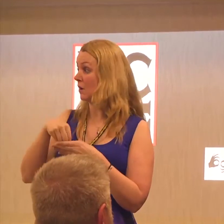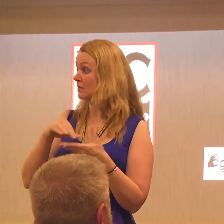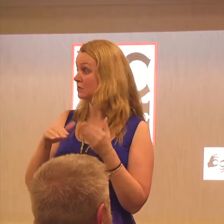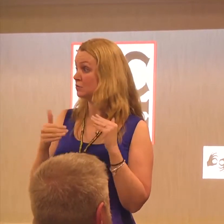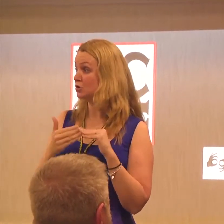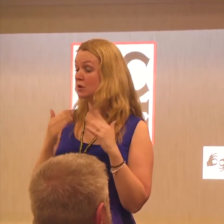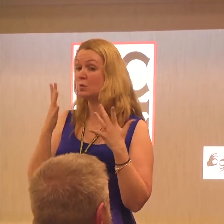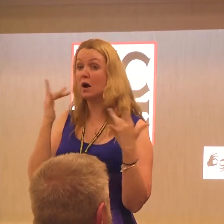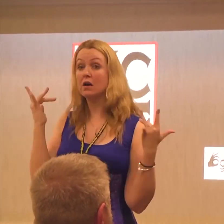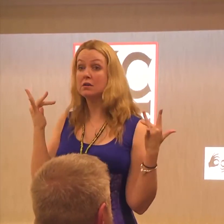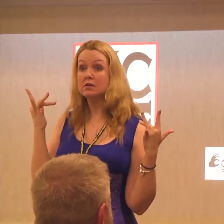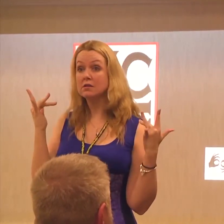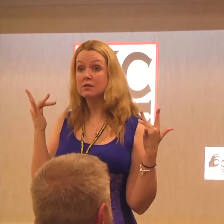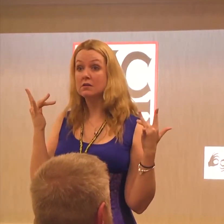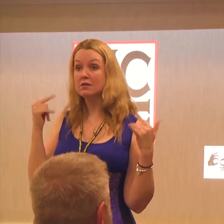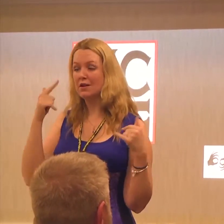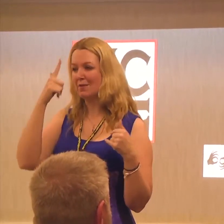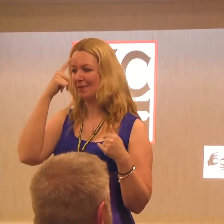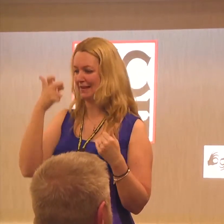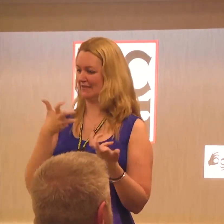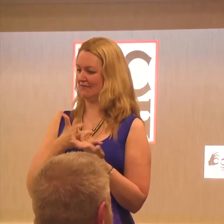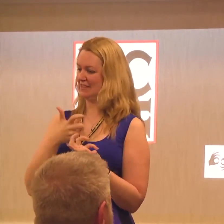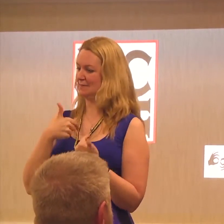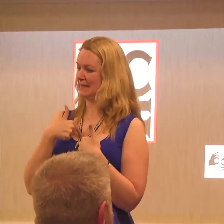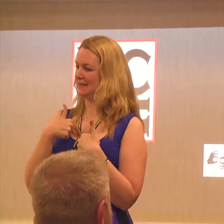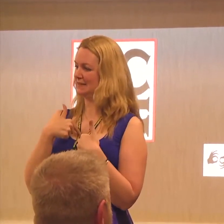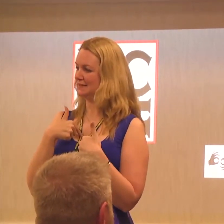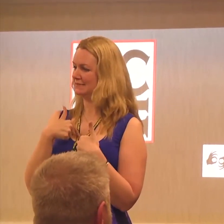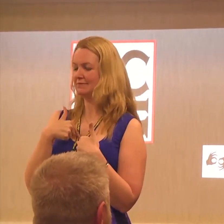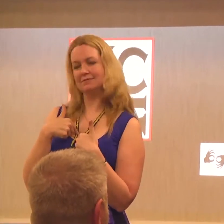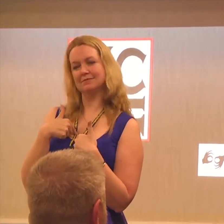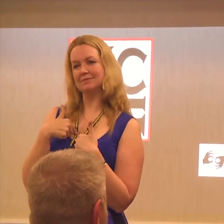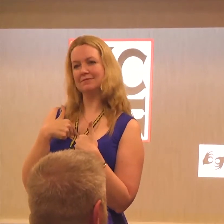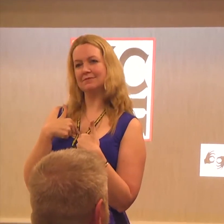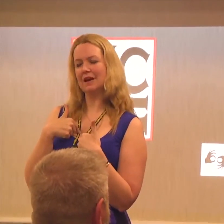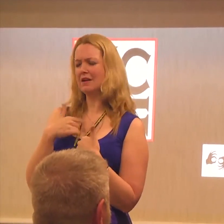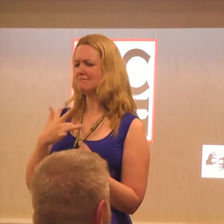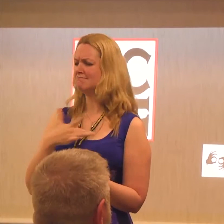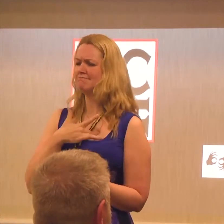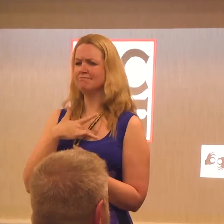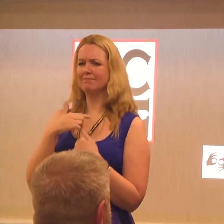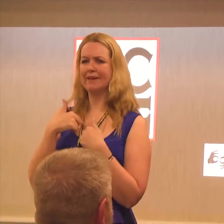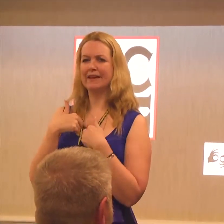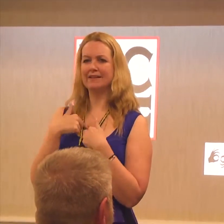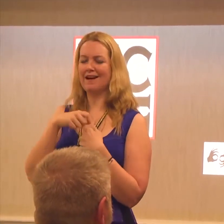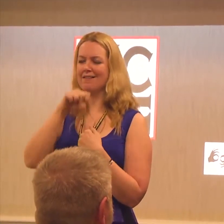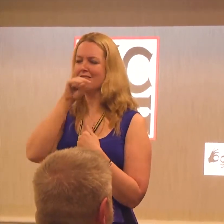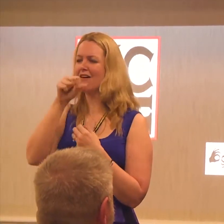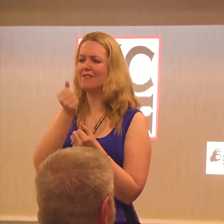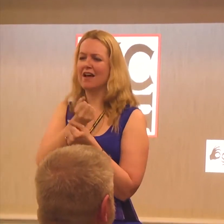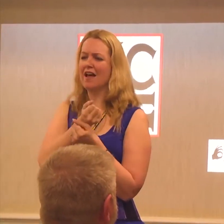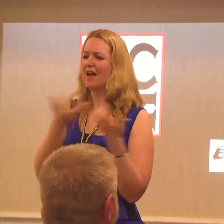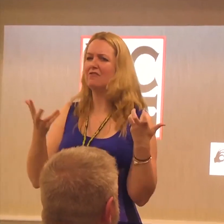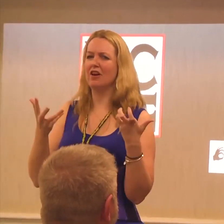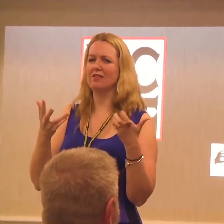community? Because it fits me. It speaks to me. I love everything it stands